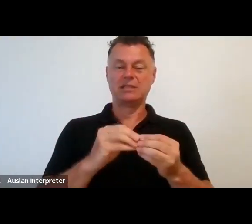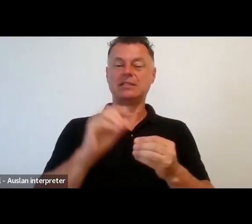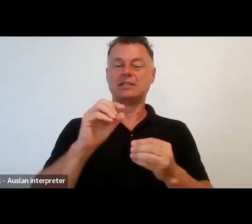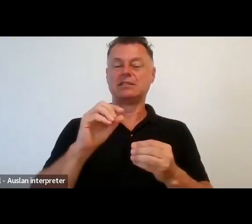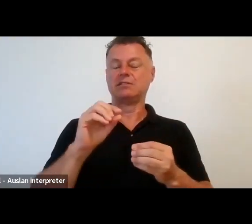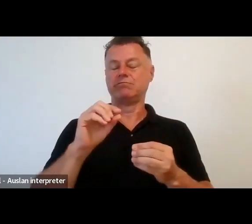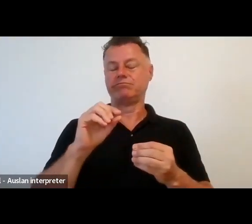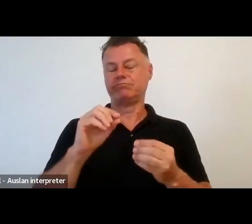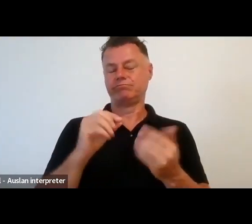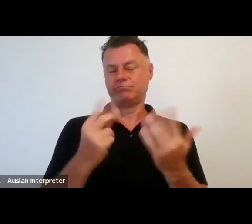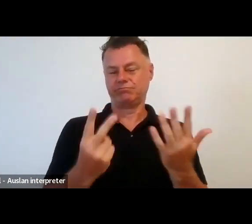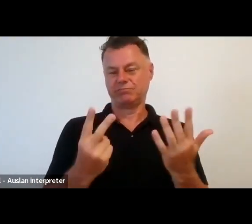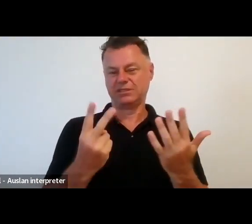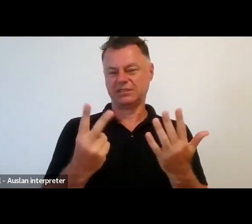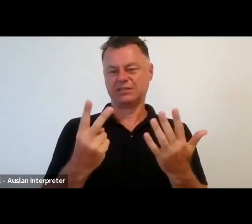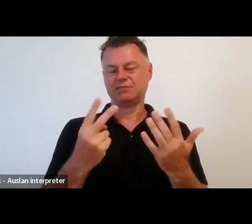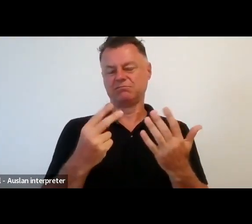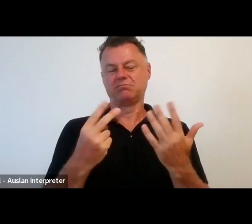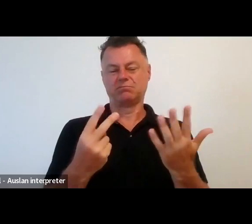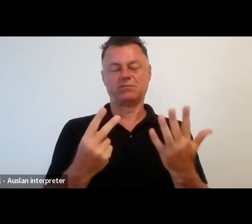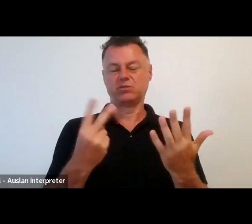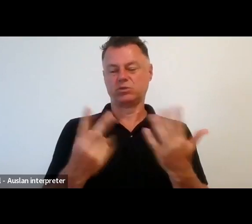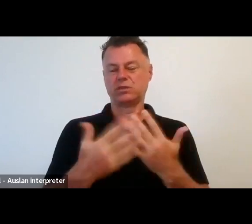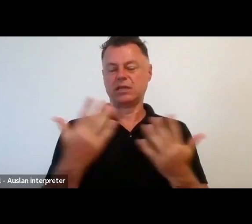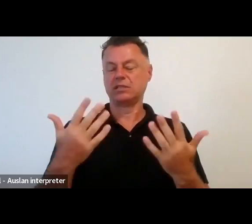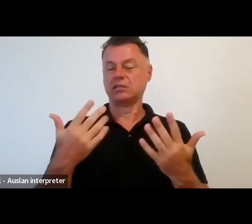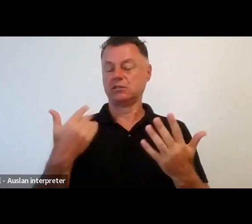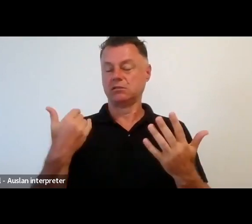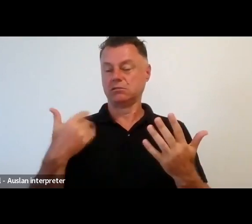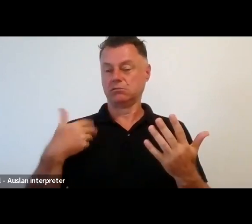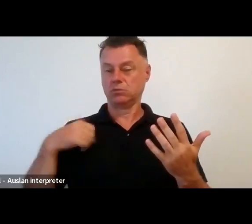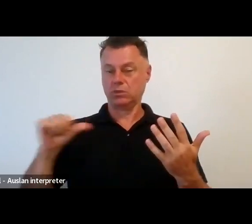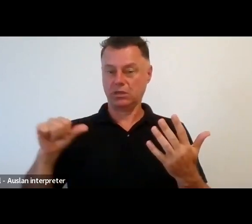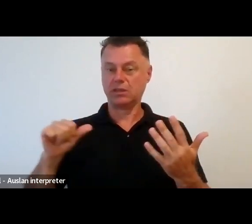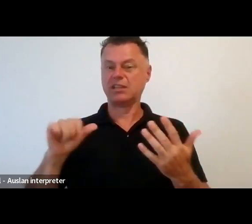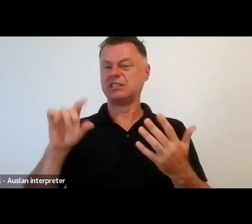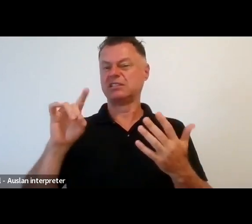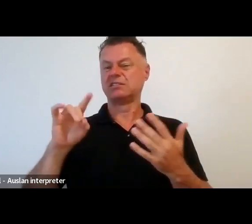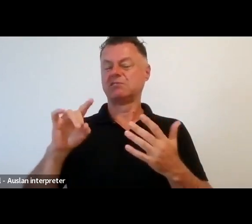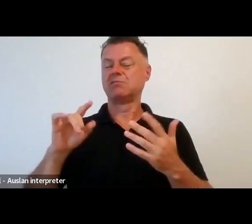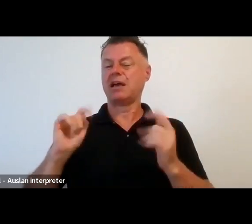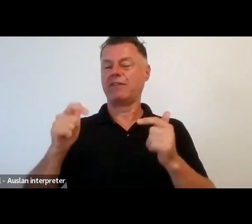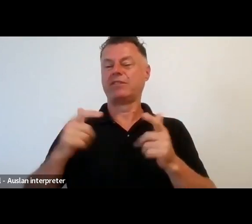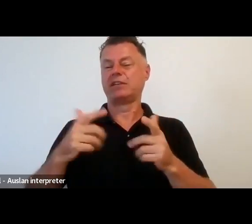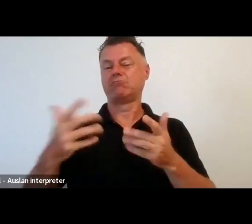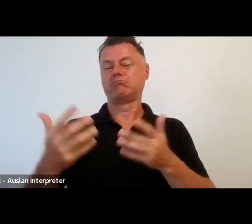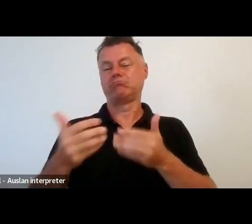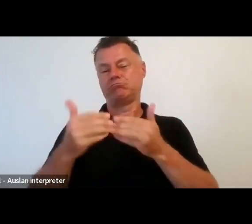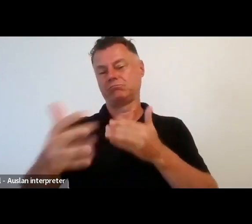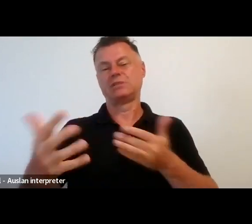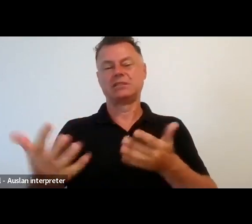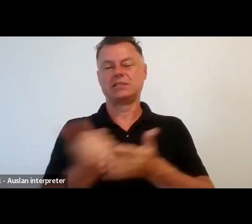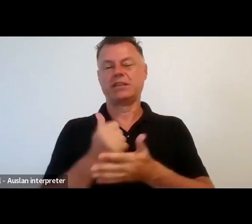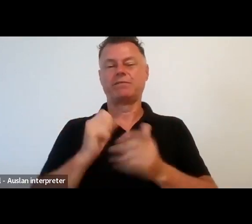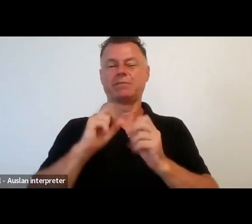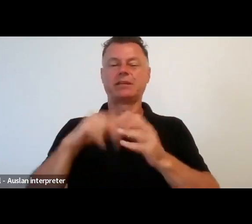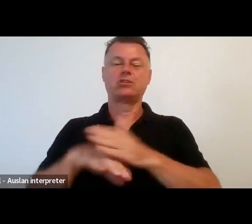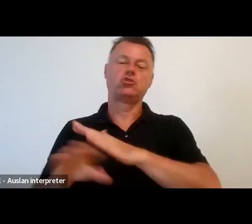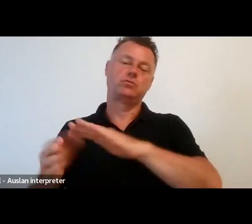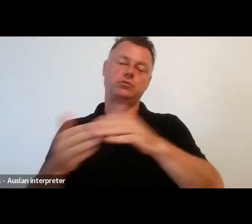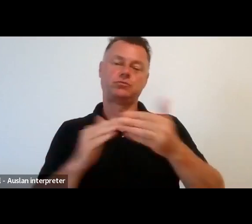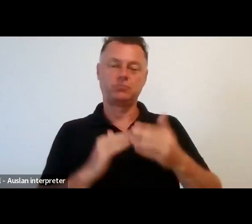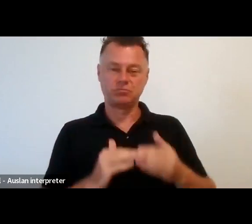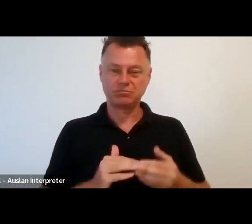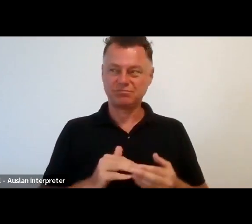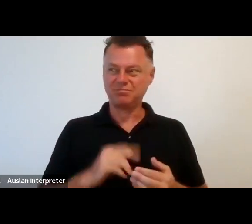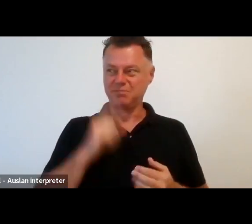7 days and safe to actually go back into the community. And this is where the complexity comes in. What about